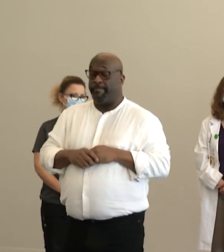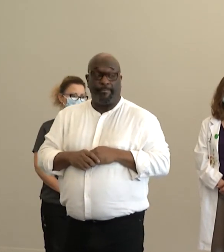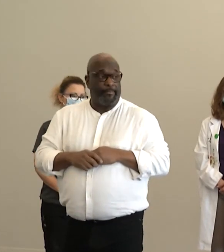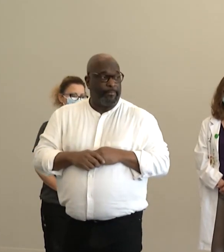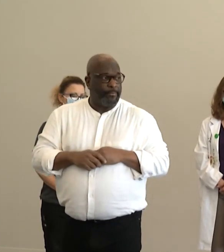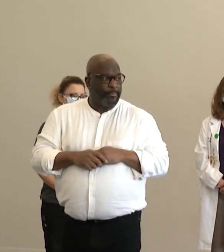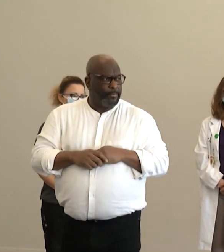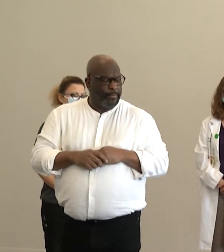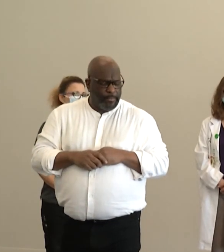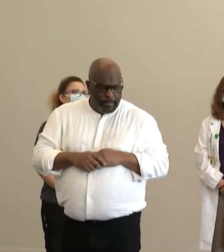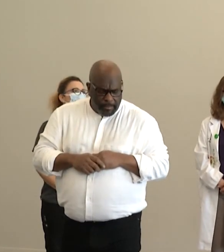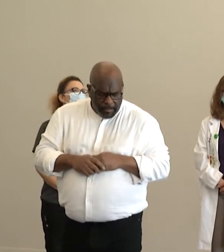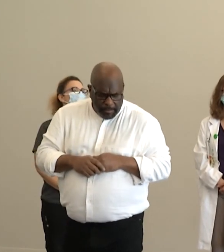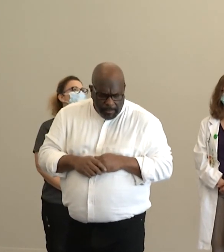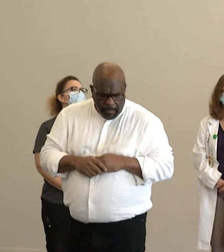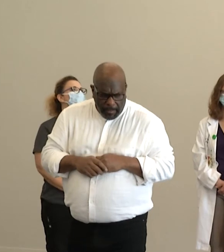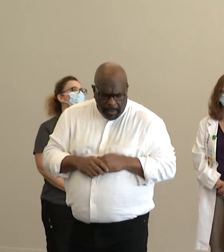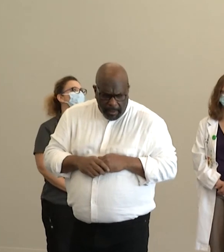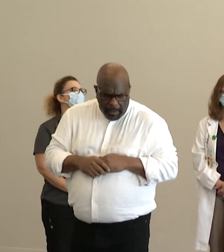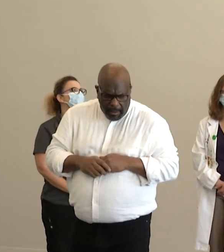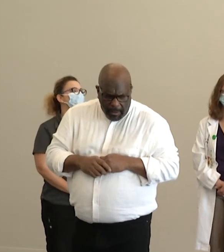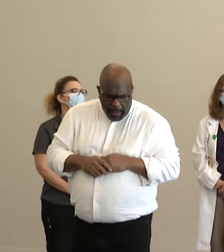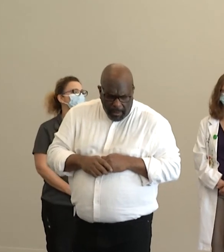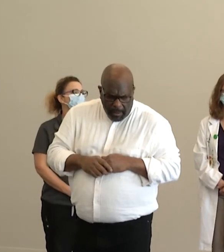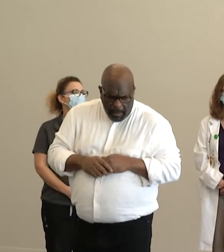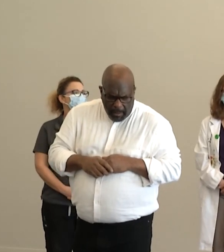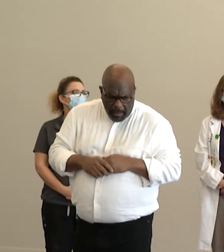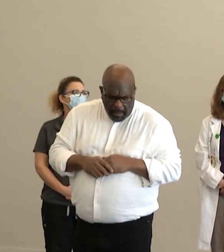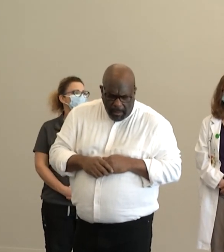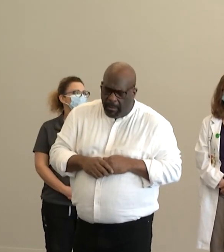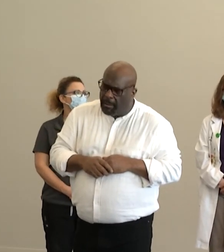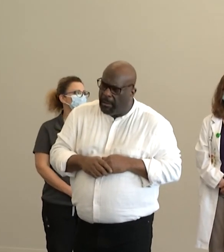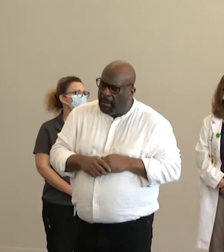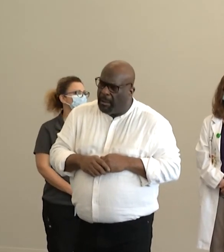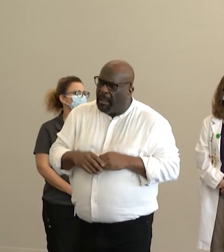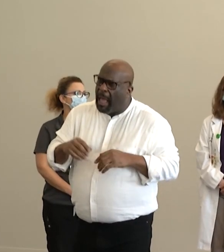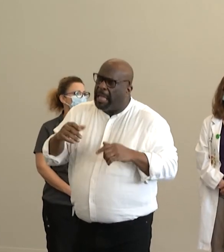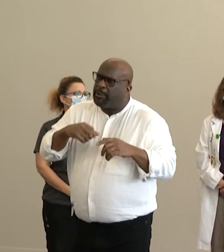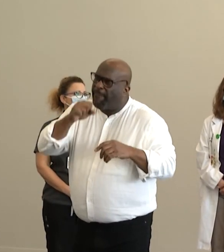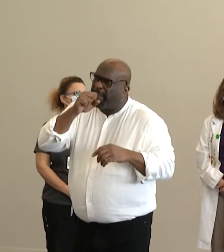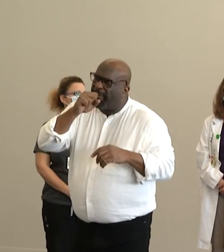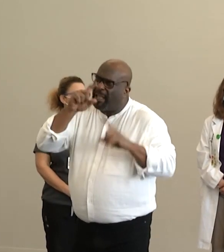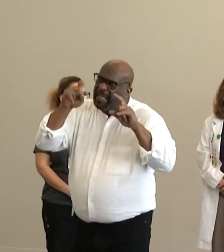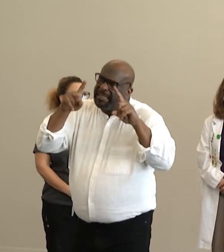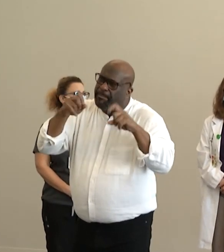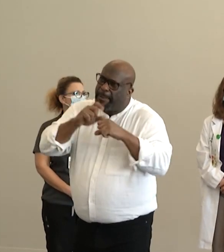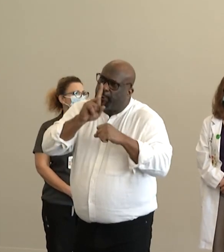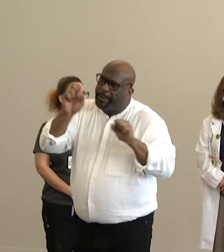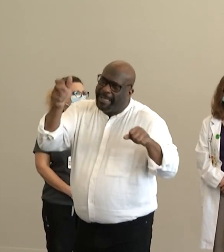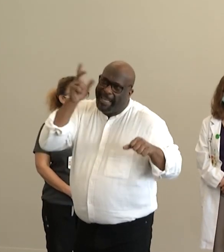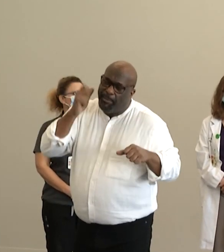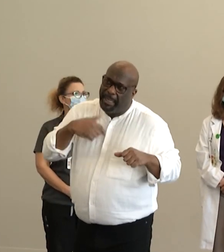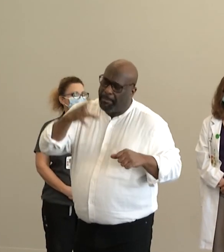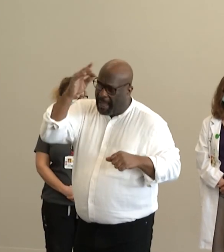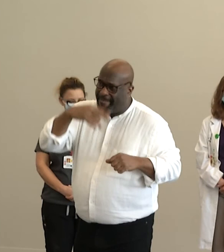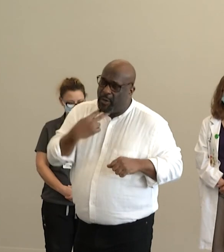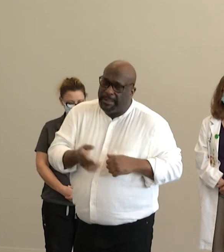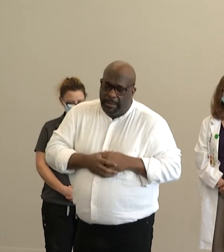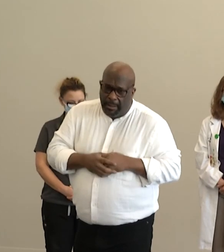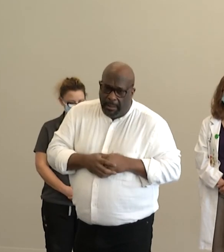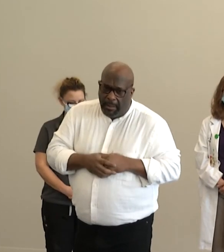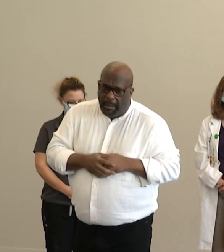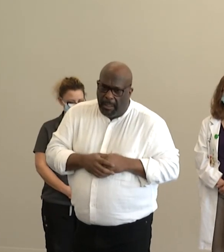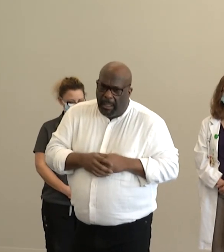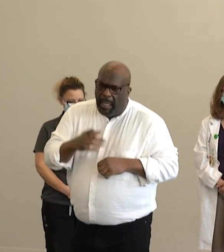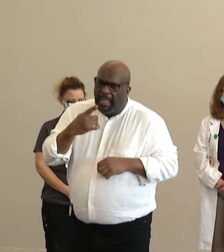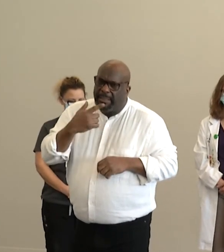Hi, Bill Cameron here. I have a question for President Preckwinkle, if you can hear me. Sure enough. Sure enough. Tony,